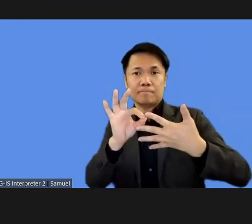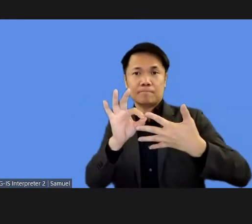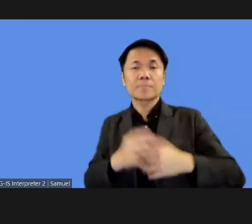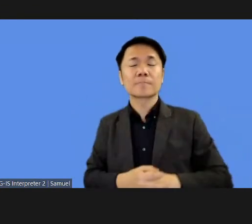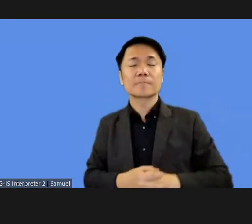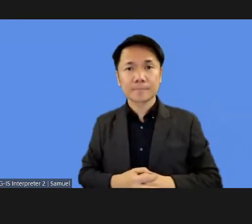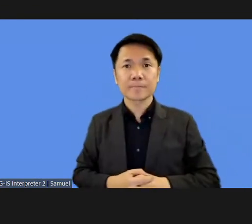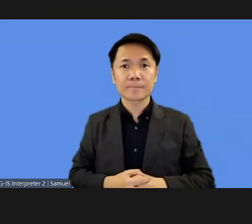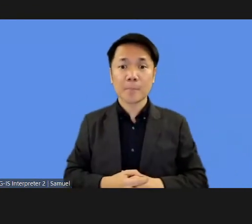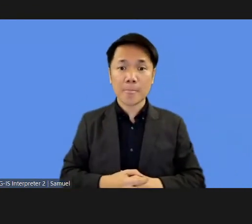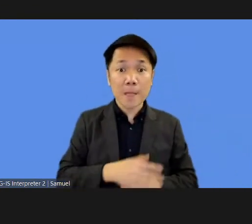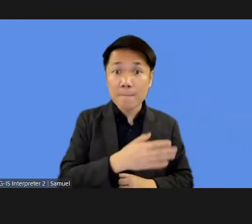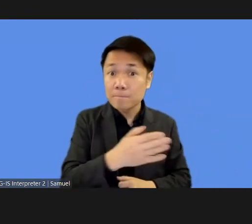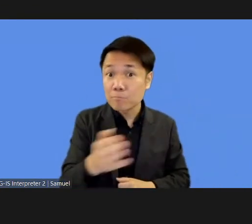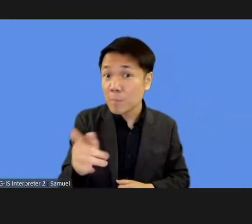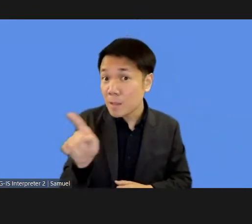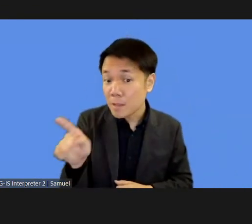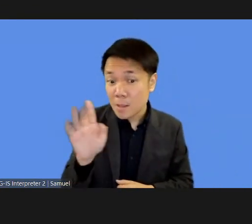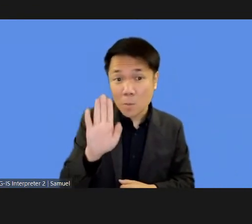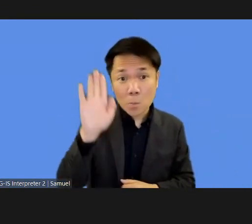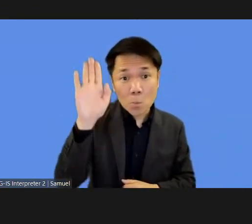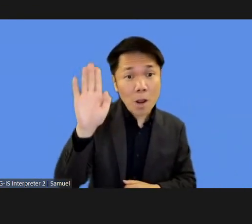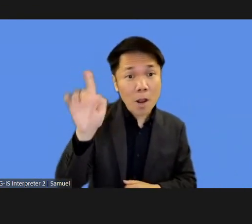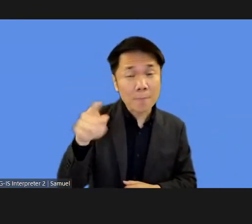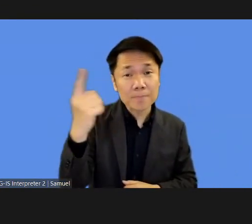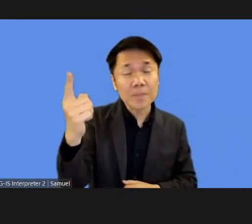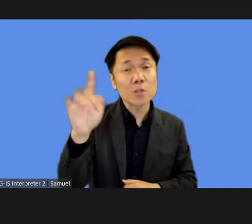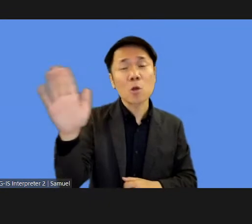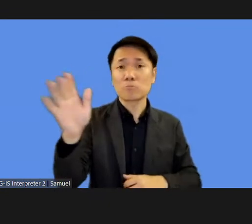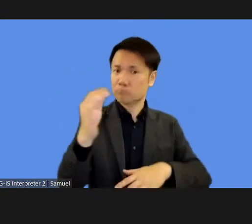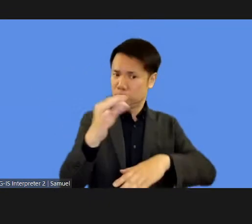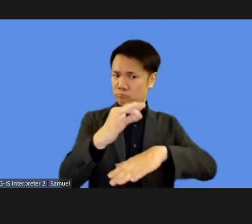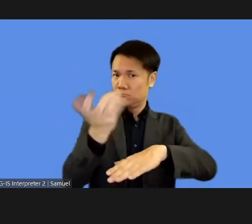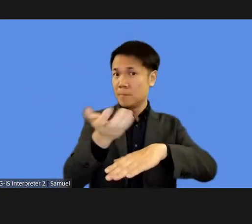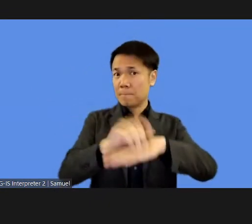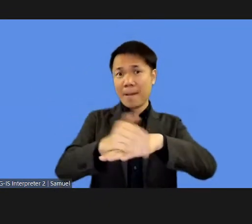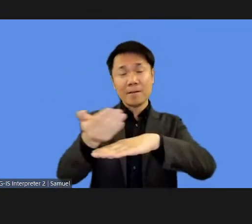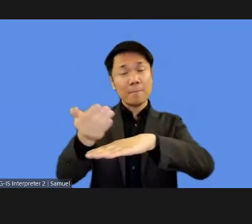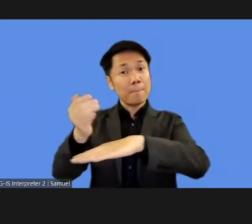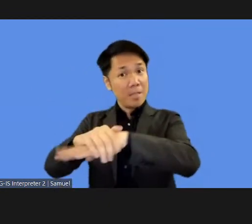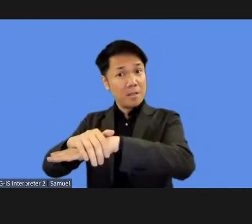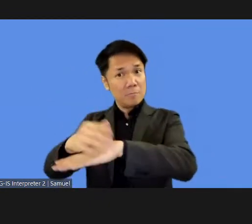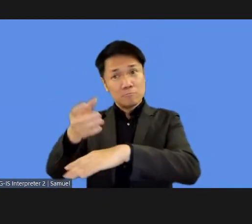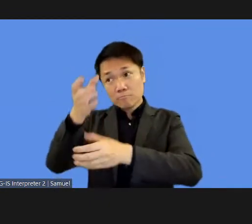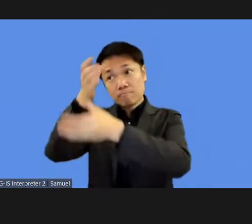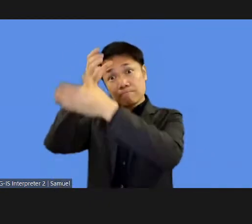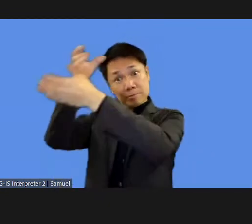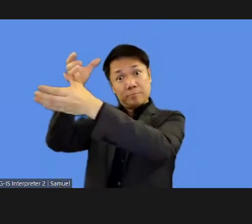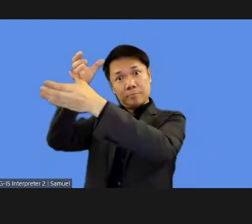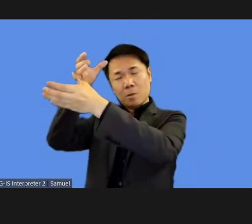the question about examples of how to share expertise in the context of water.